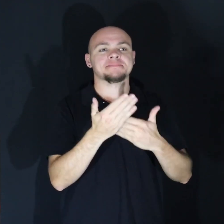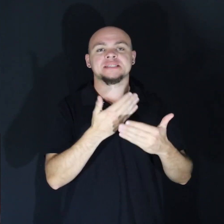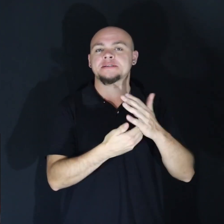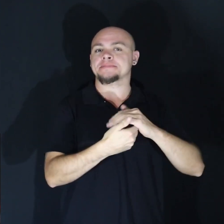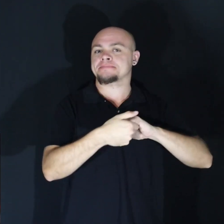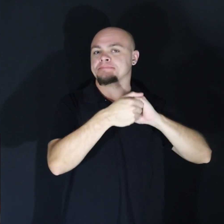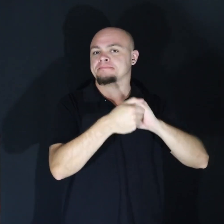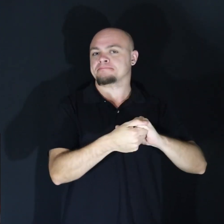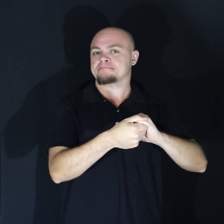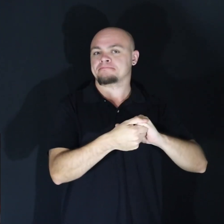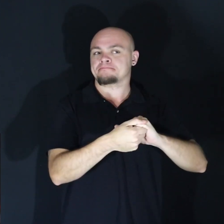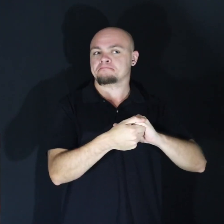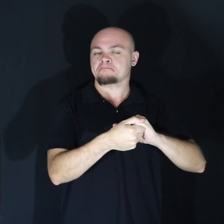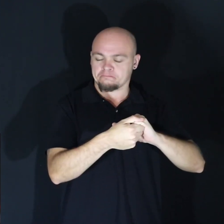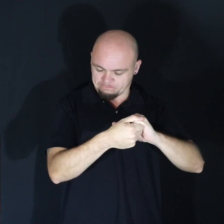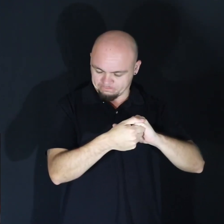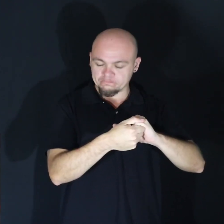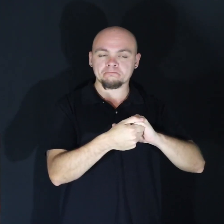few moments.